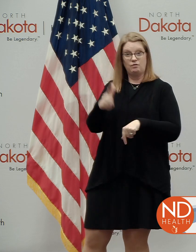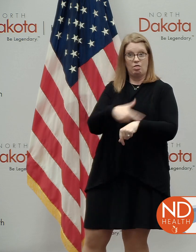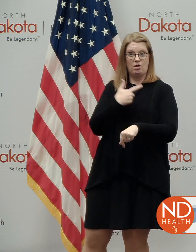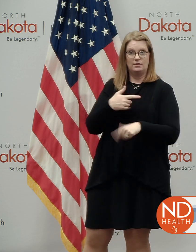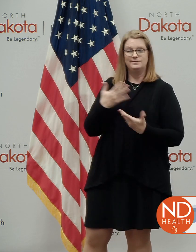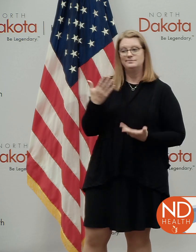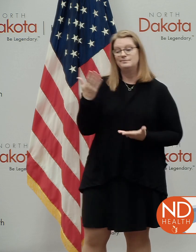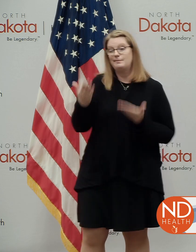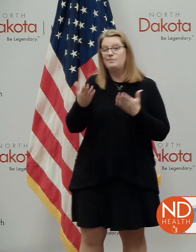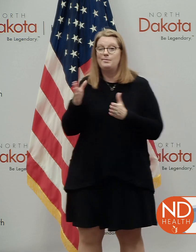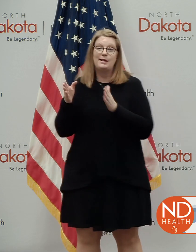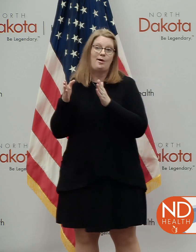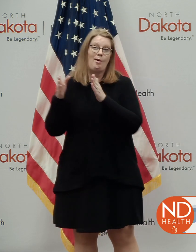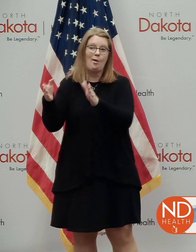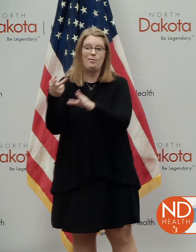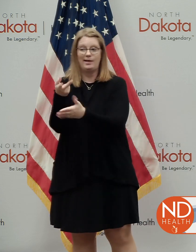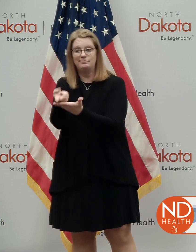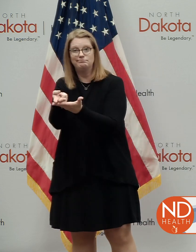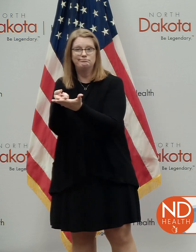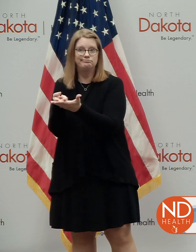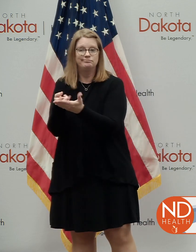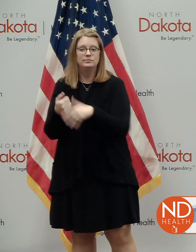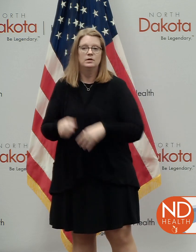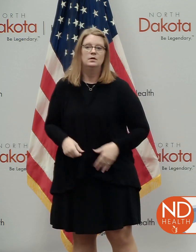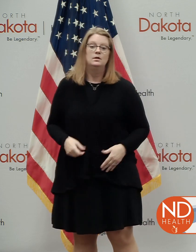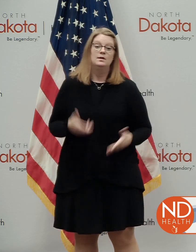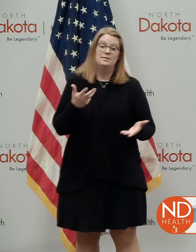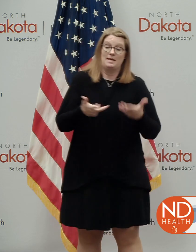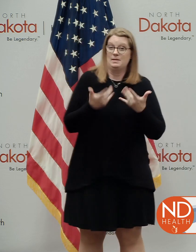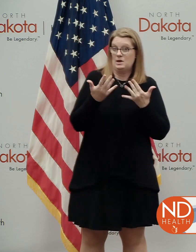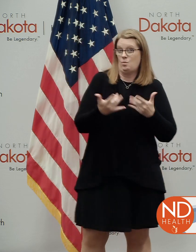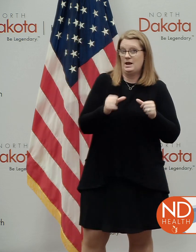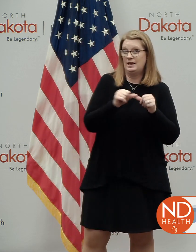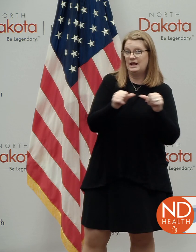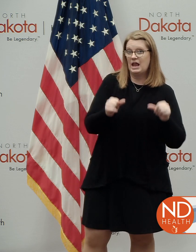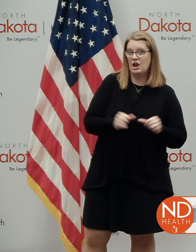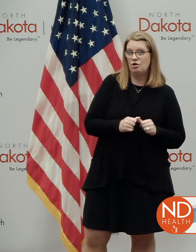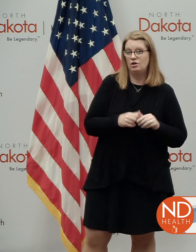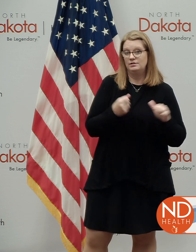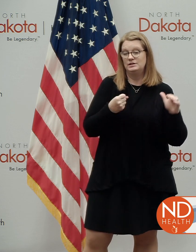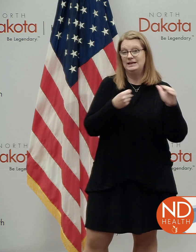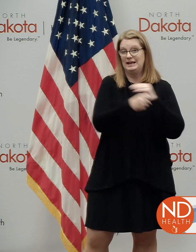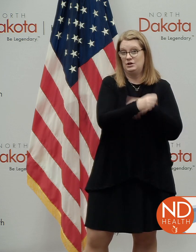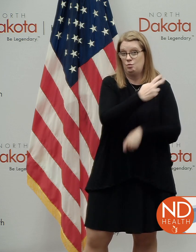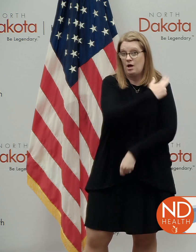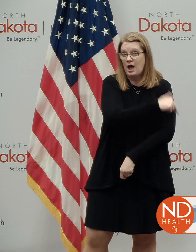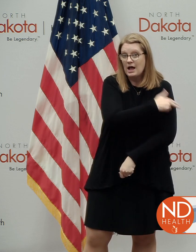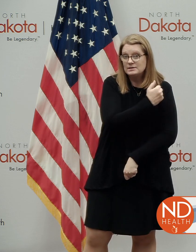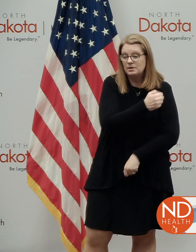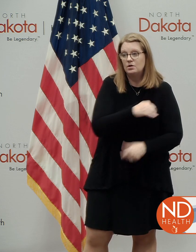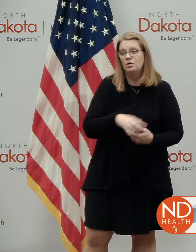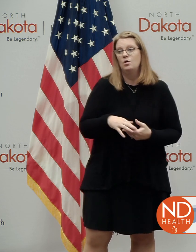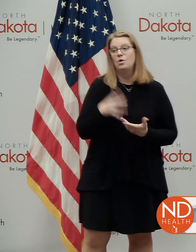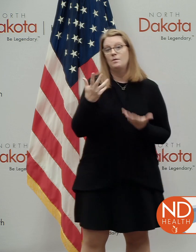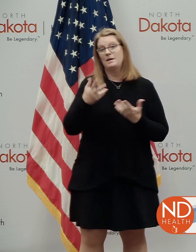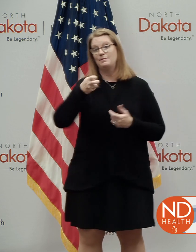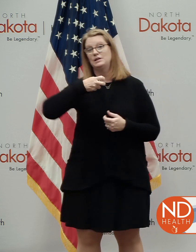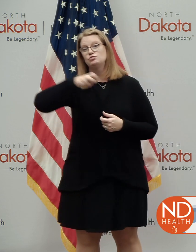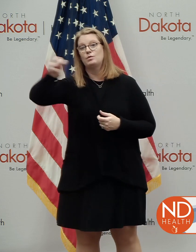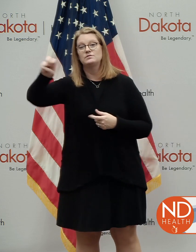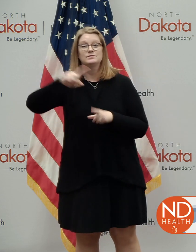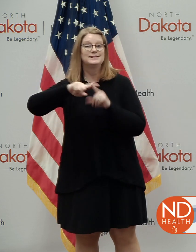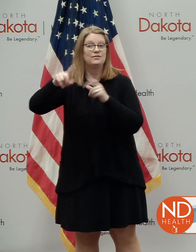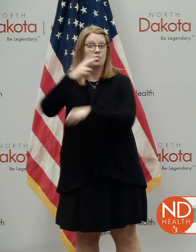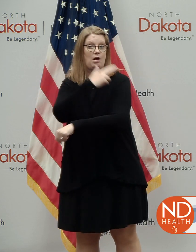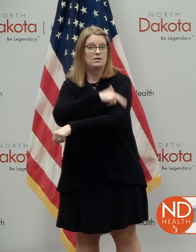bed. You might be in a waiting area to be admitted into a hospital, or you may be transferred to another